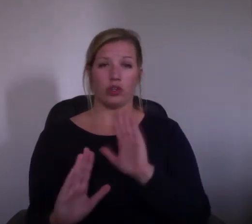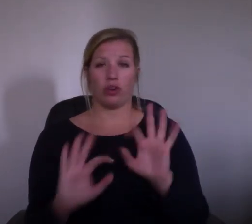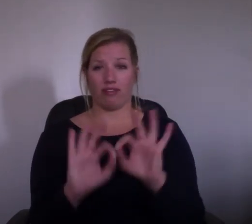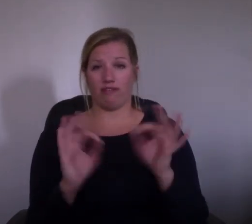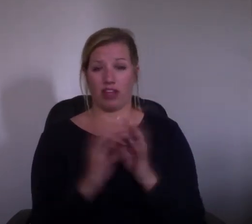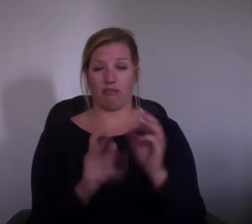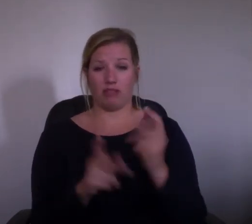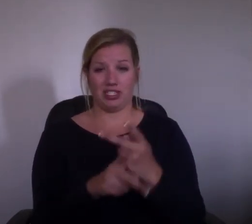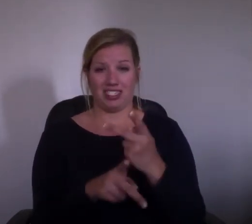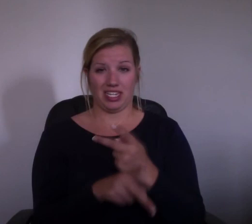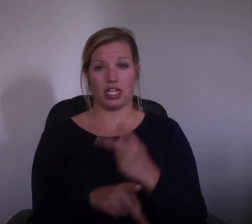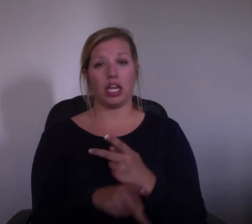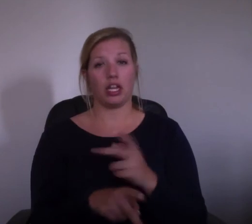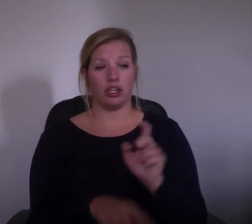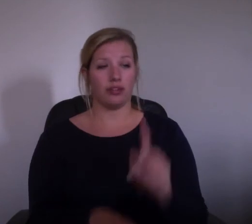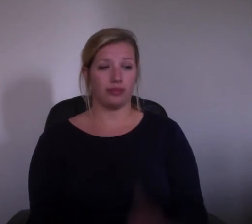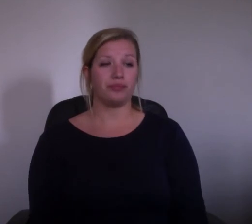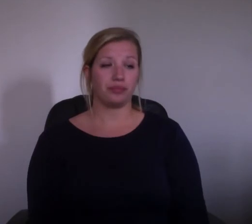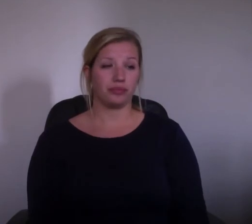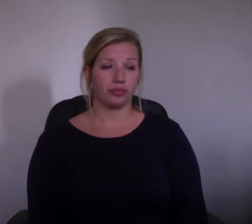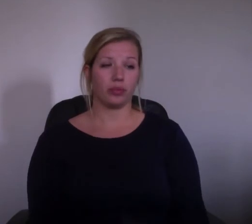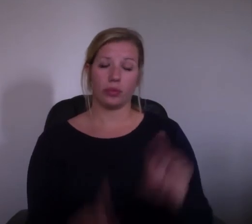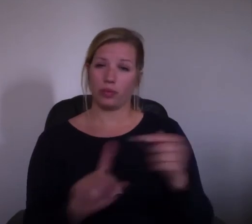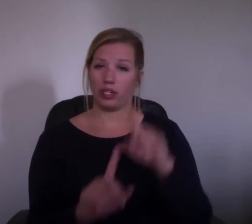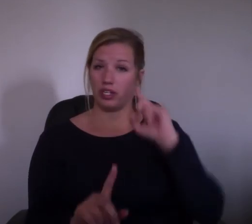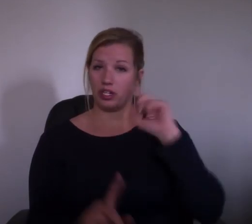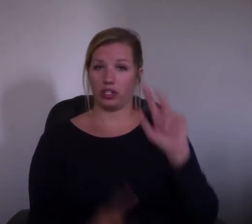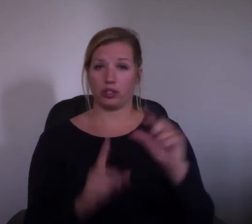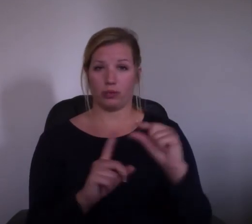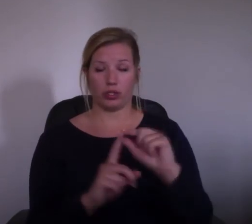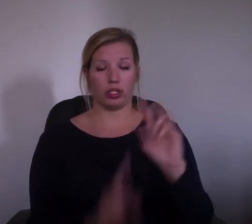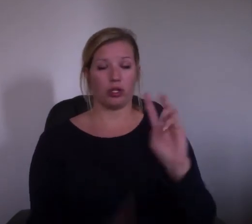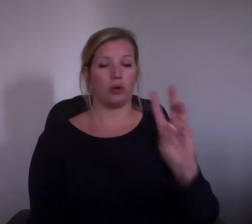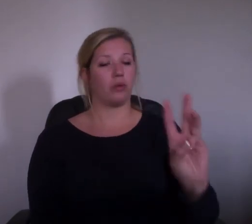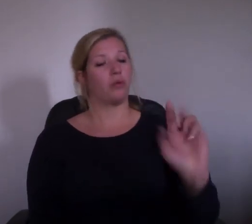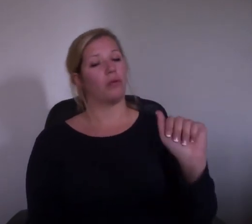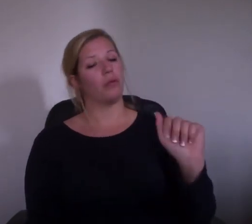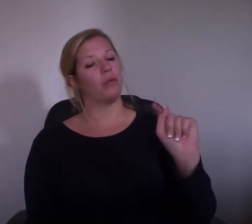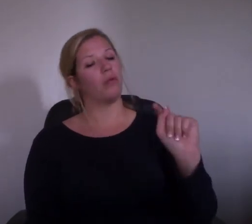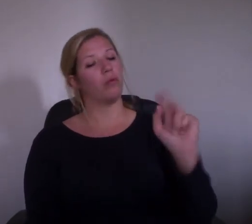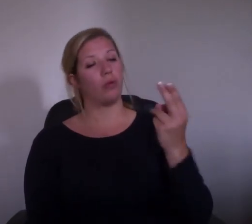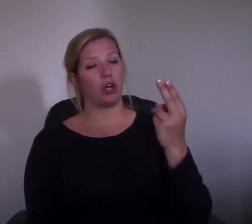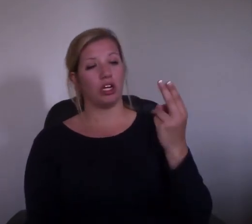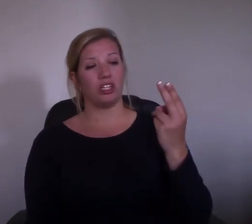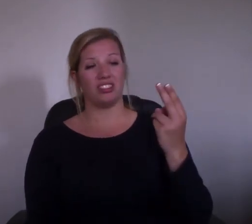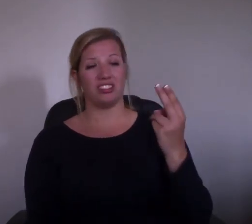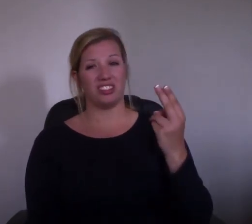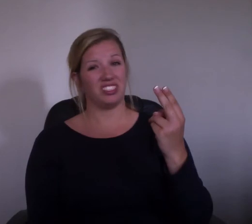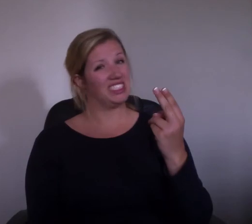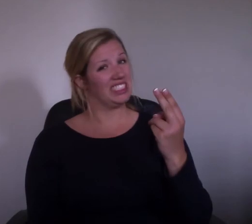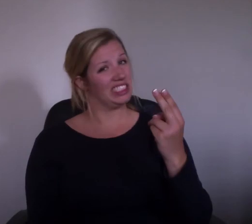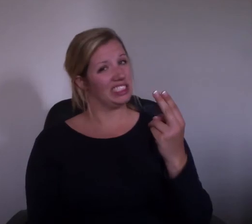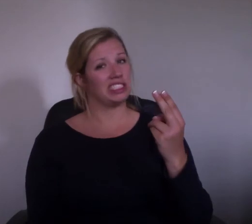family. When you hear the word watch, it's a little too late to start making a plan and getting a kit. You need to have